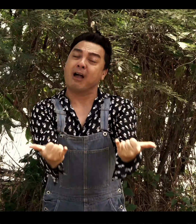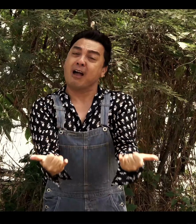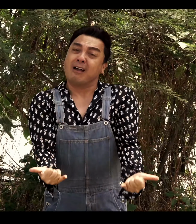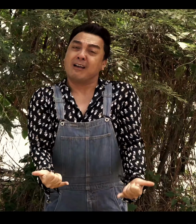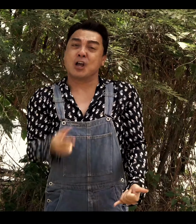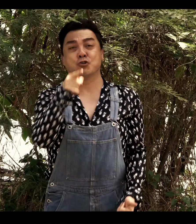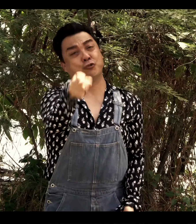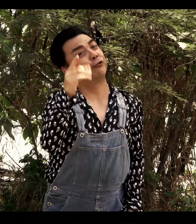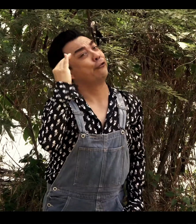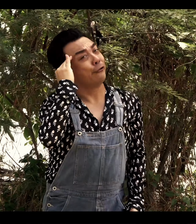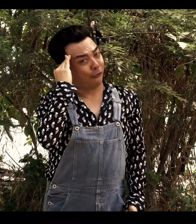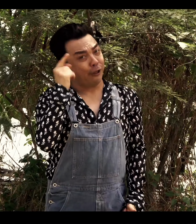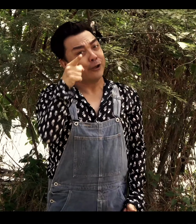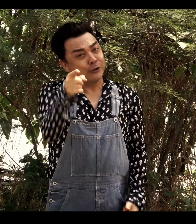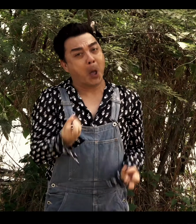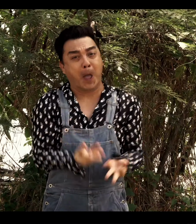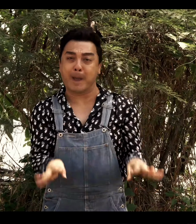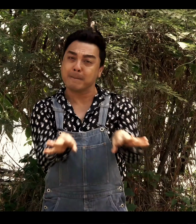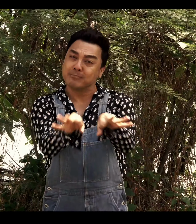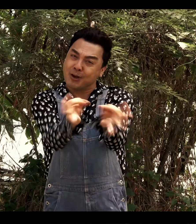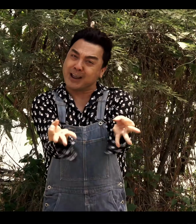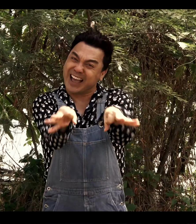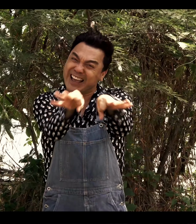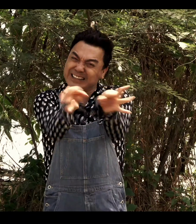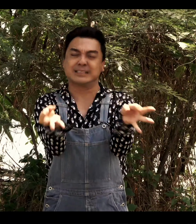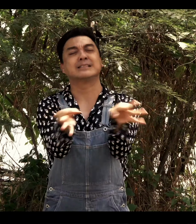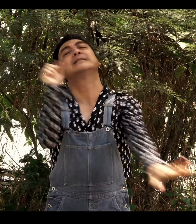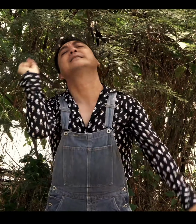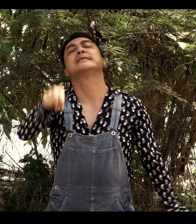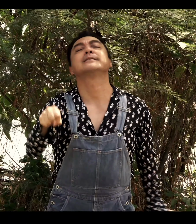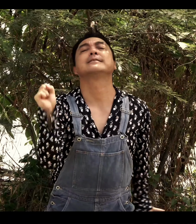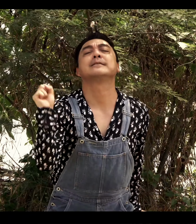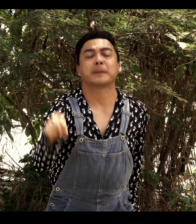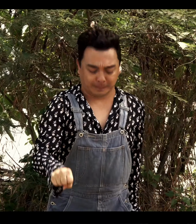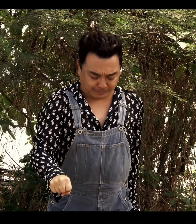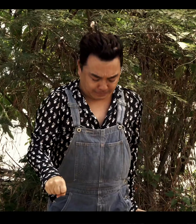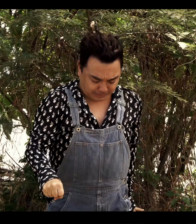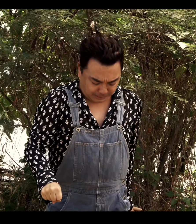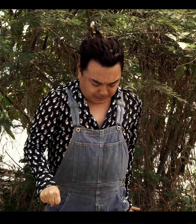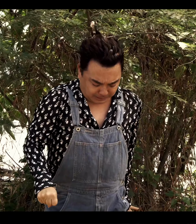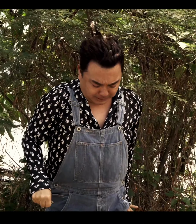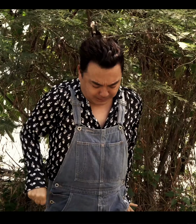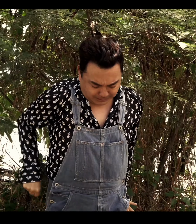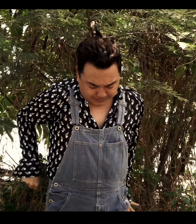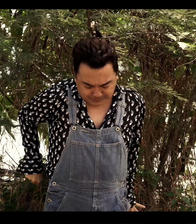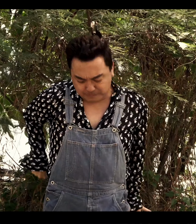Know that you matter, matter, matter, yeah.